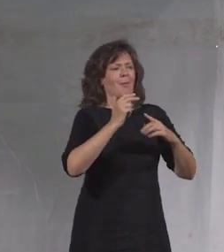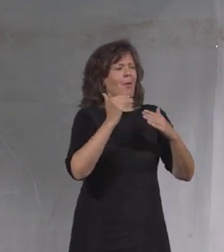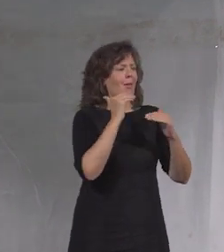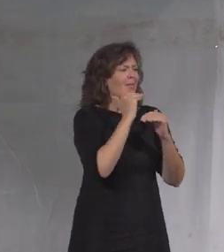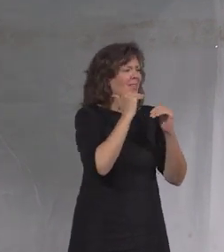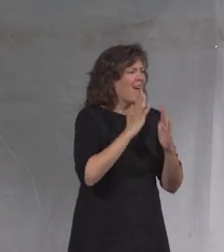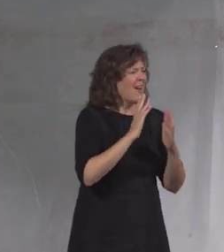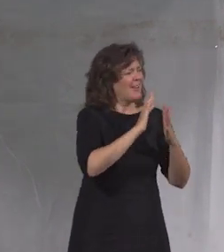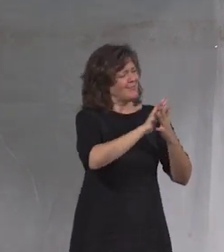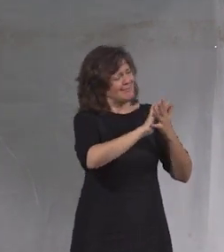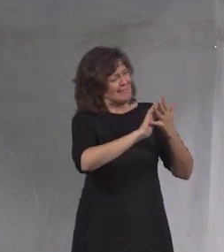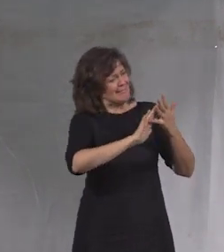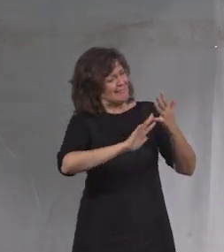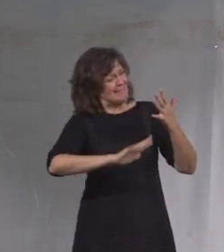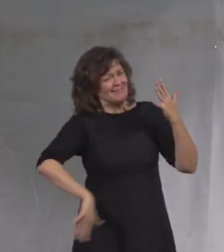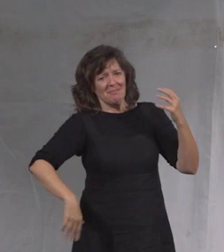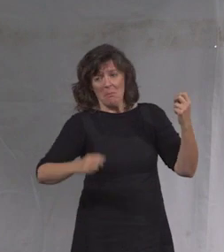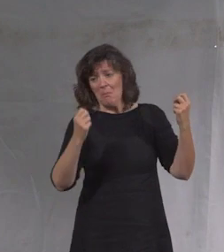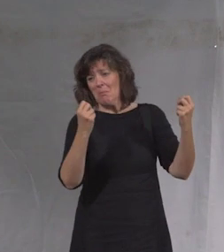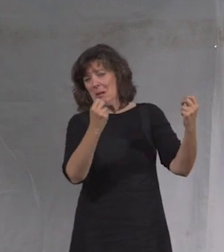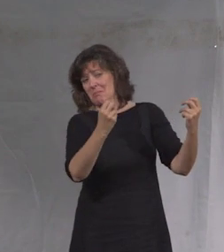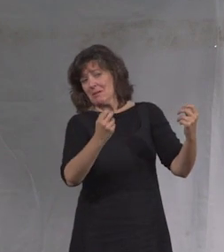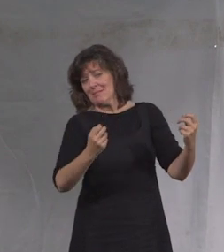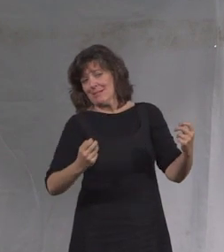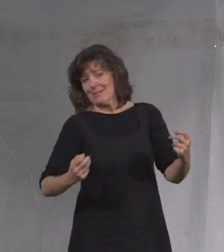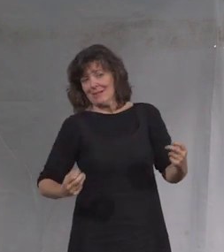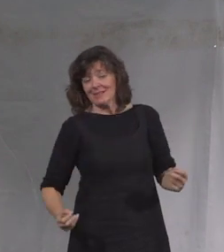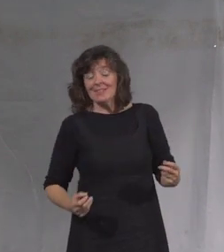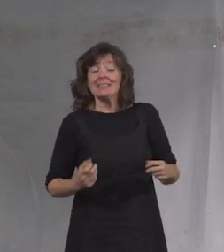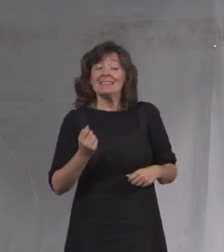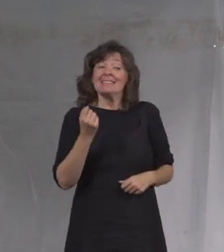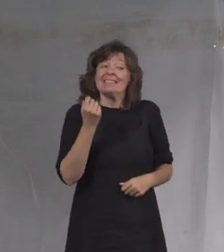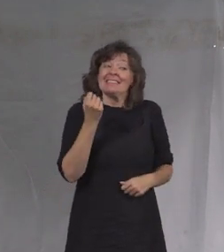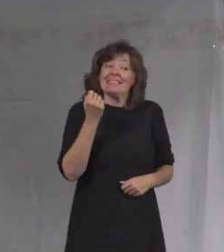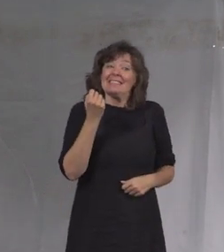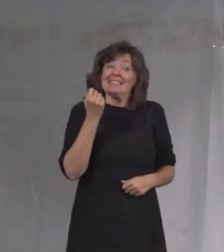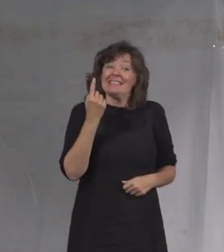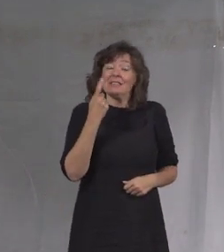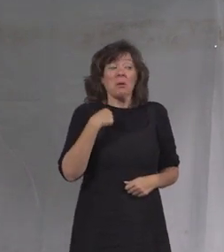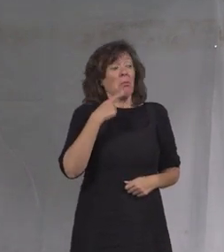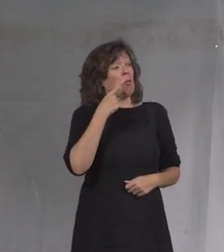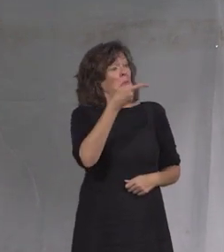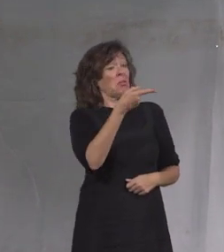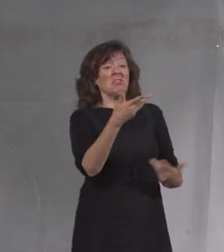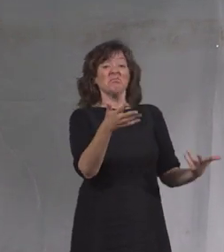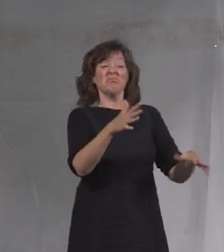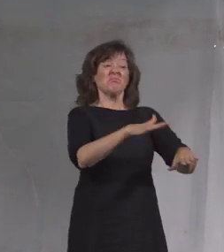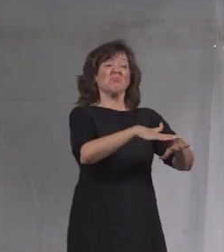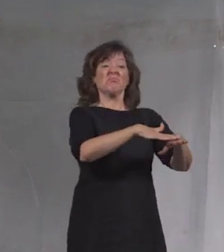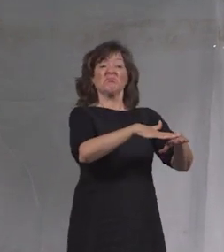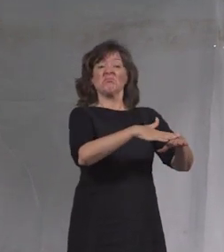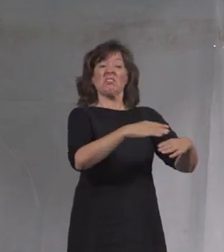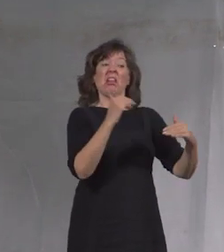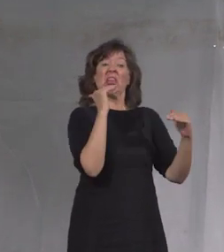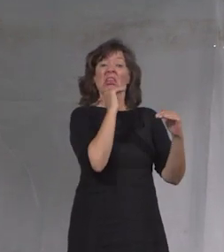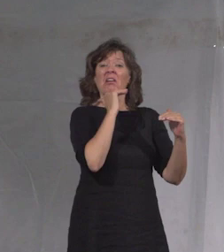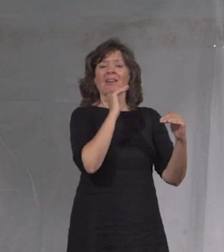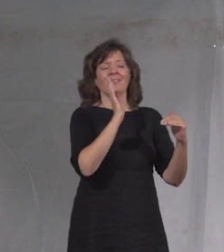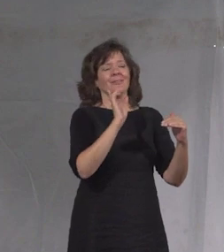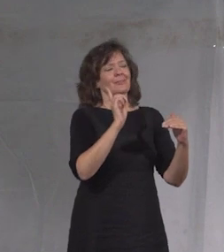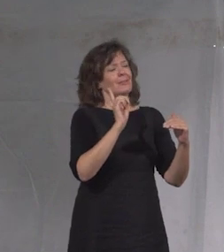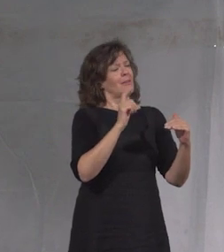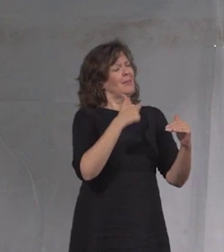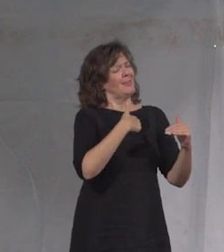it's easy for us to let those overshadow the level of commitment that he has given to the art